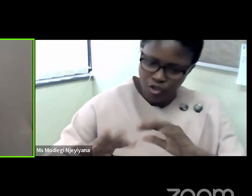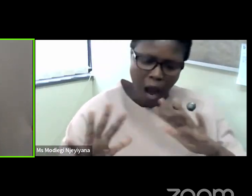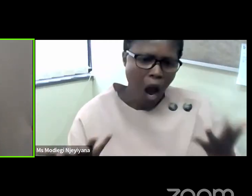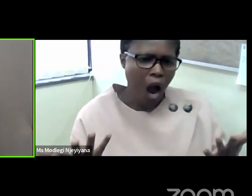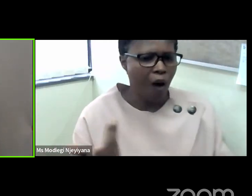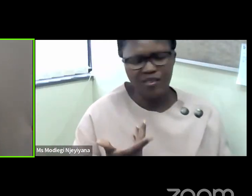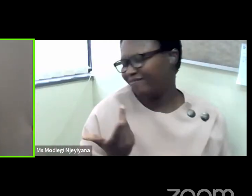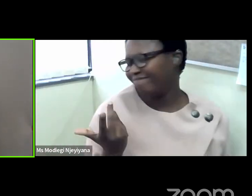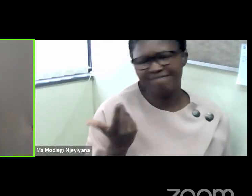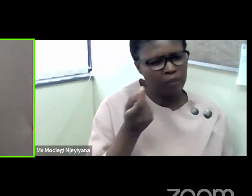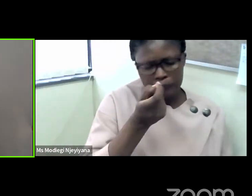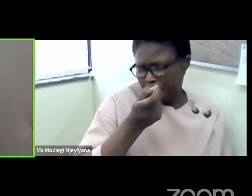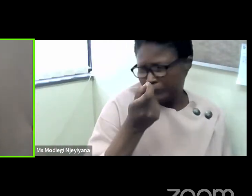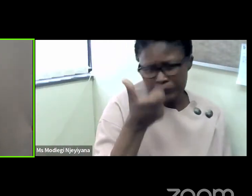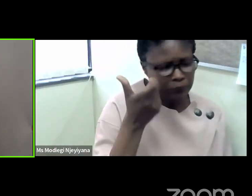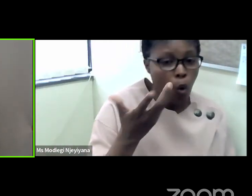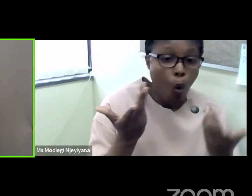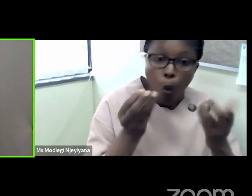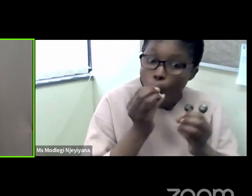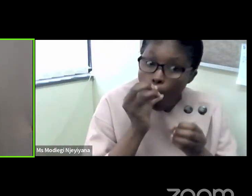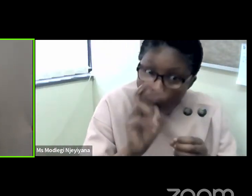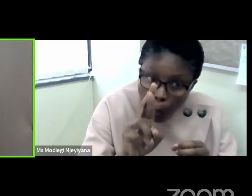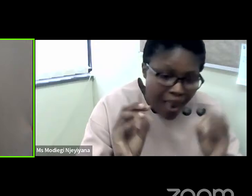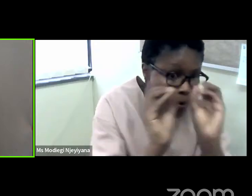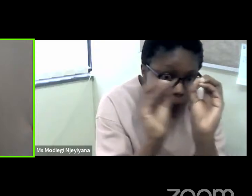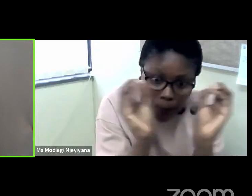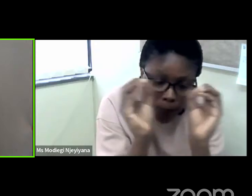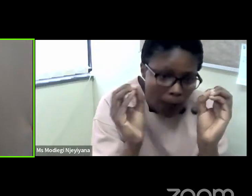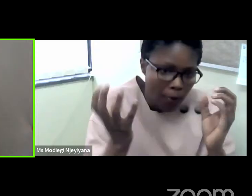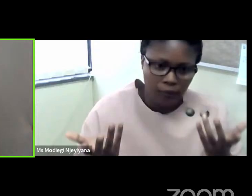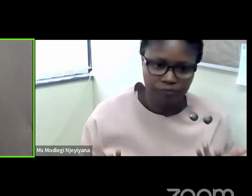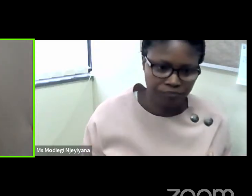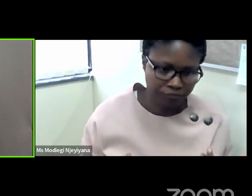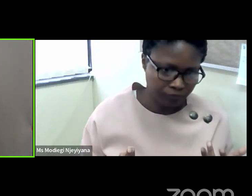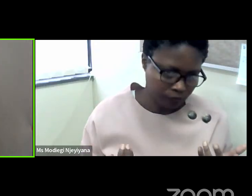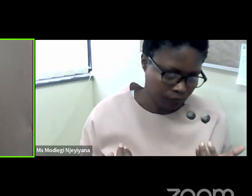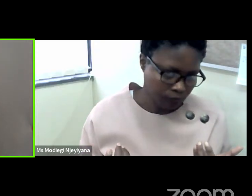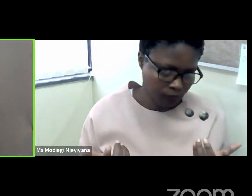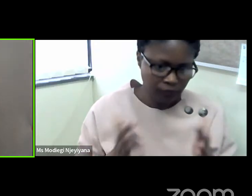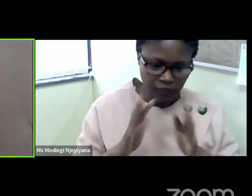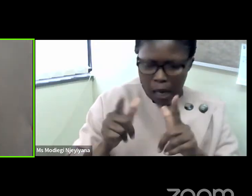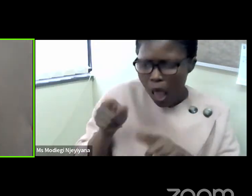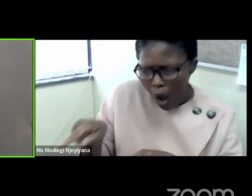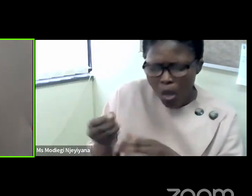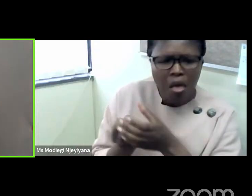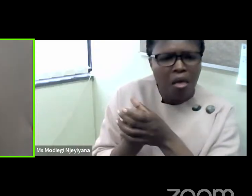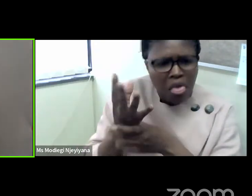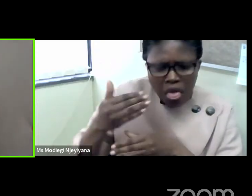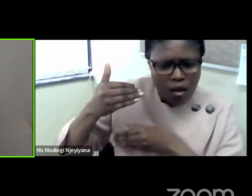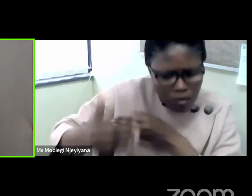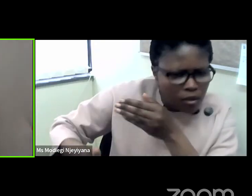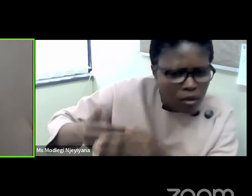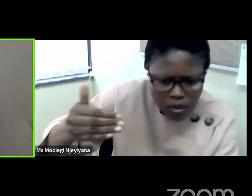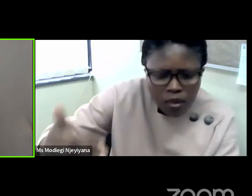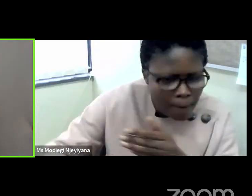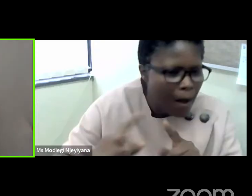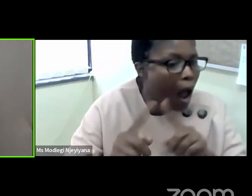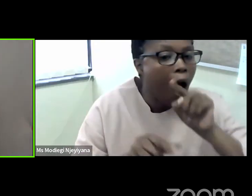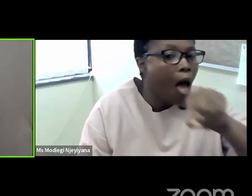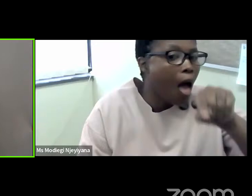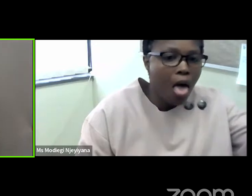other subject, you have a textbook that will go with that. But in South African Sign Language, that was either non-existent,